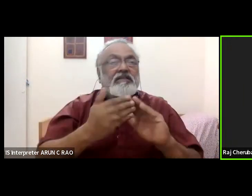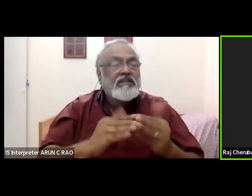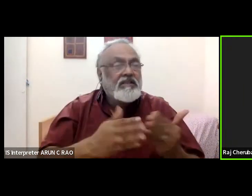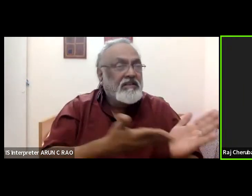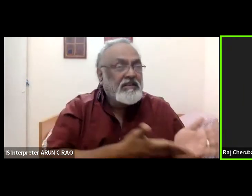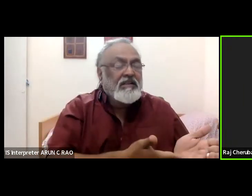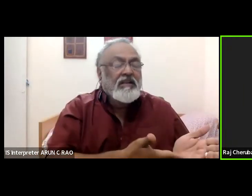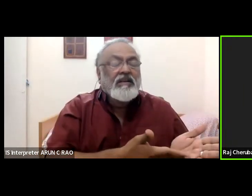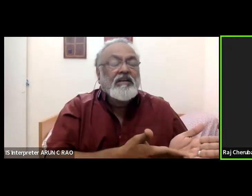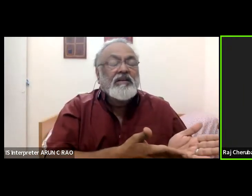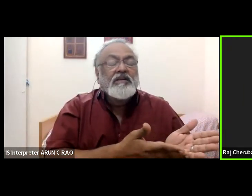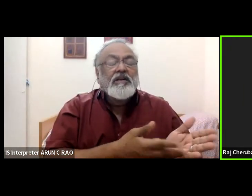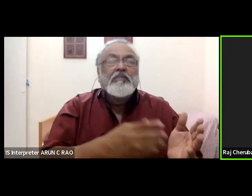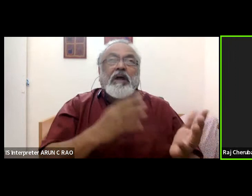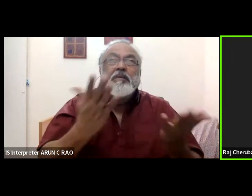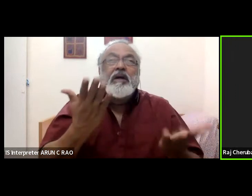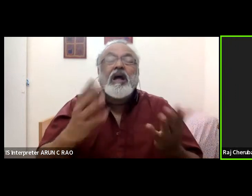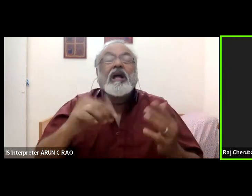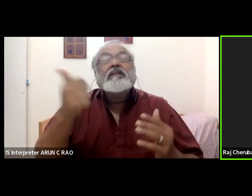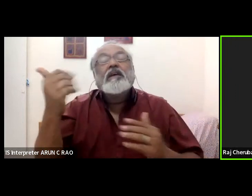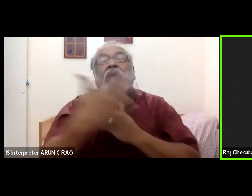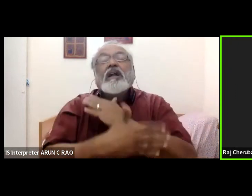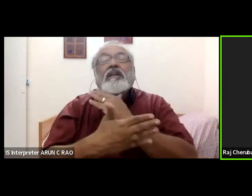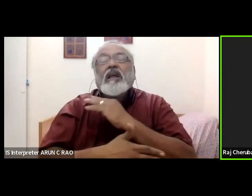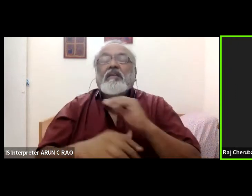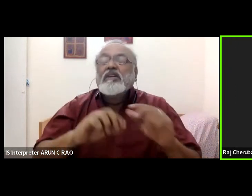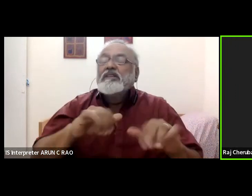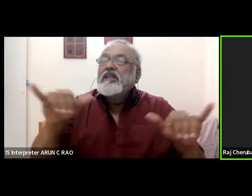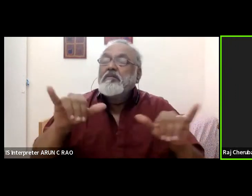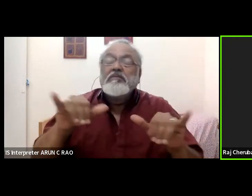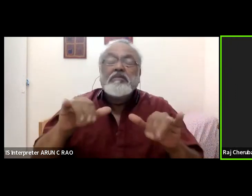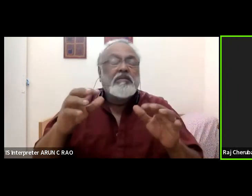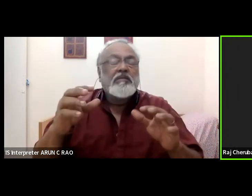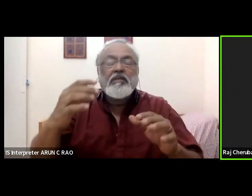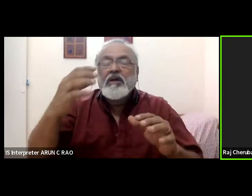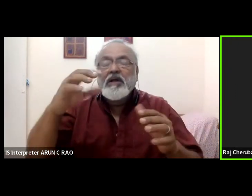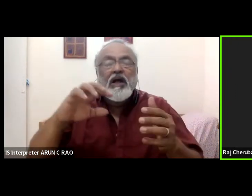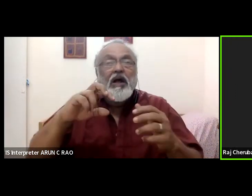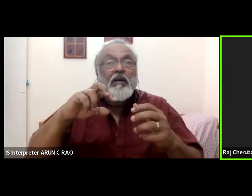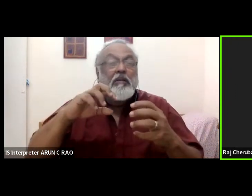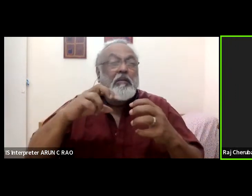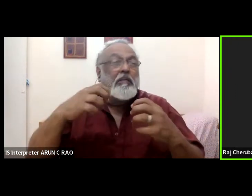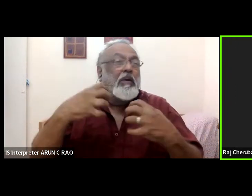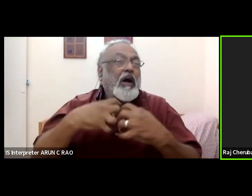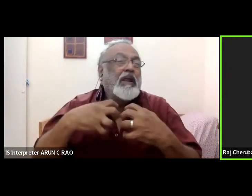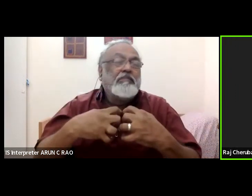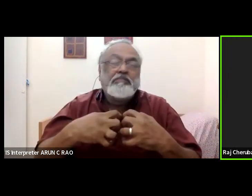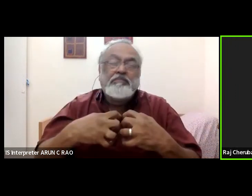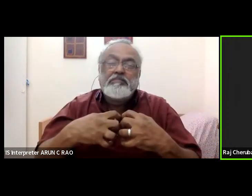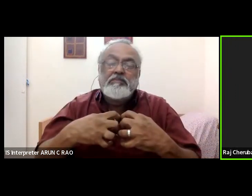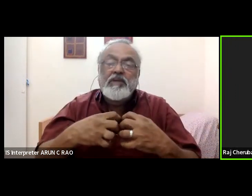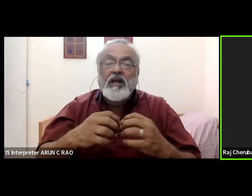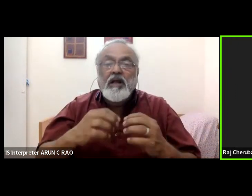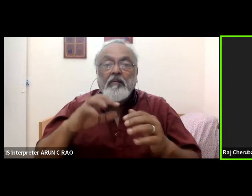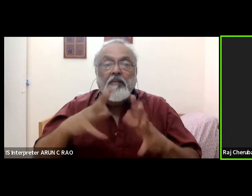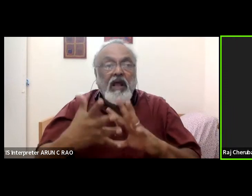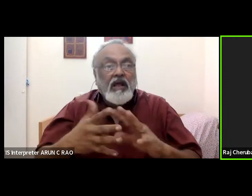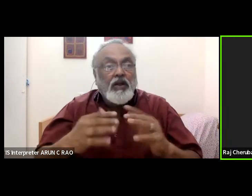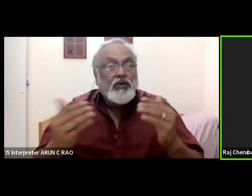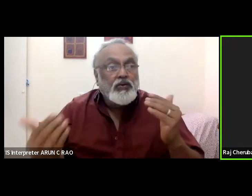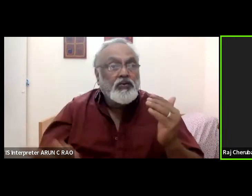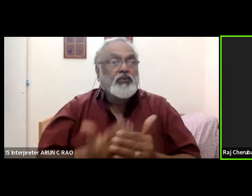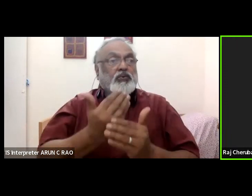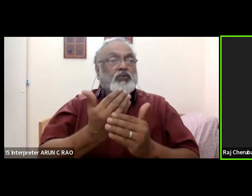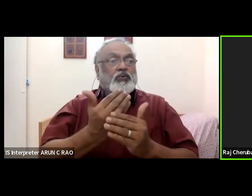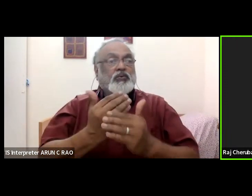similar problem, the capacity of cities and towns to actually do good infrastructure, well thought through, and so